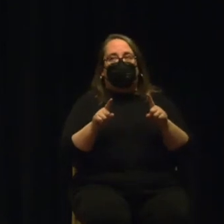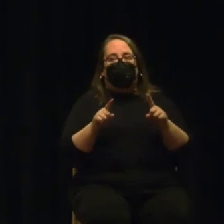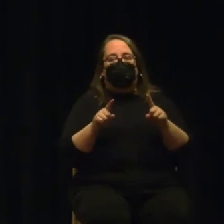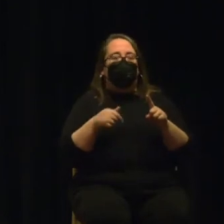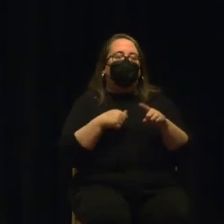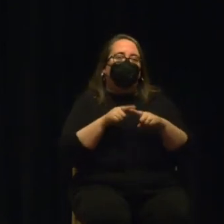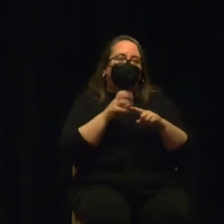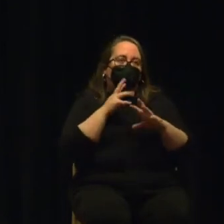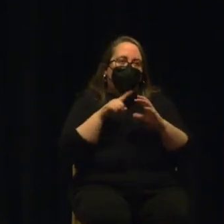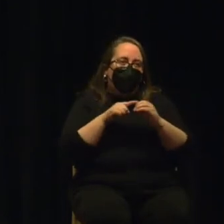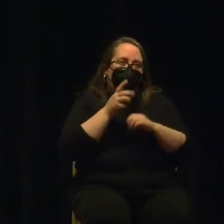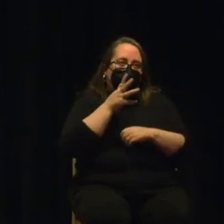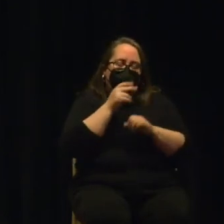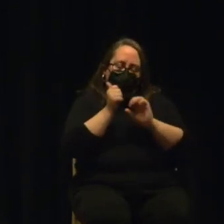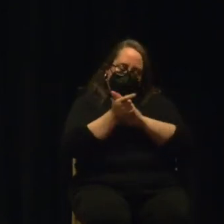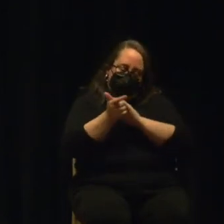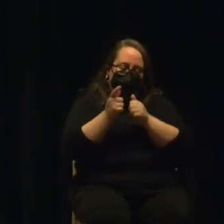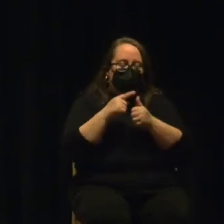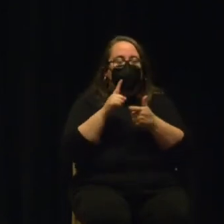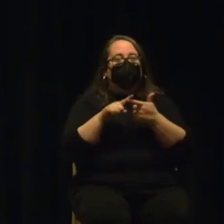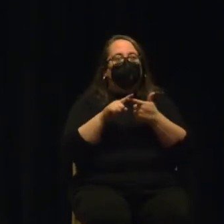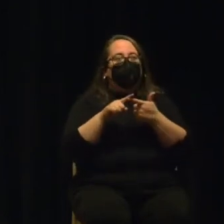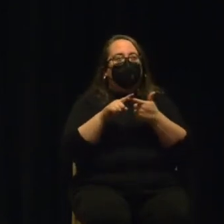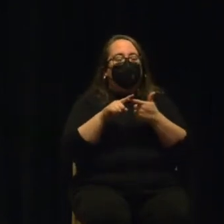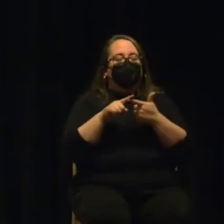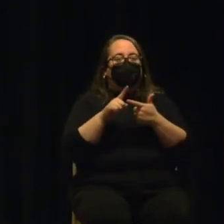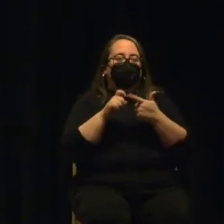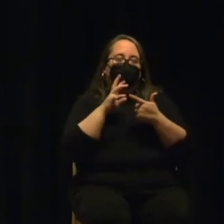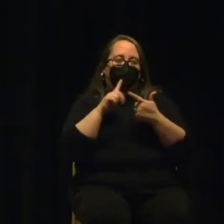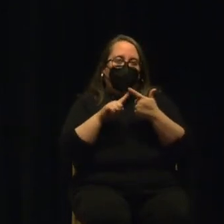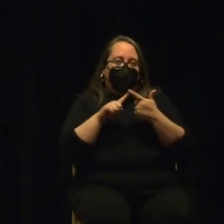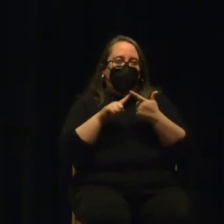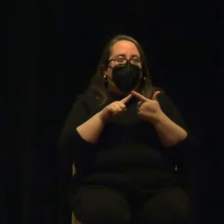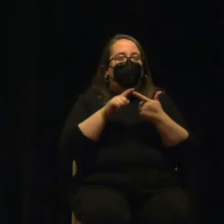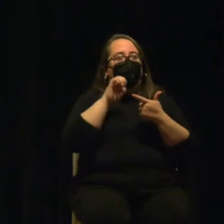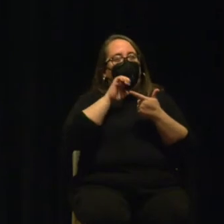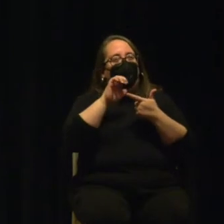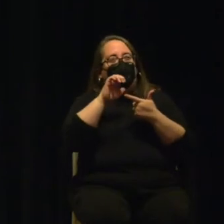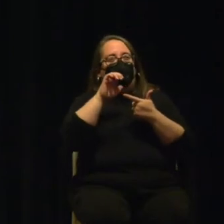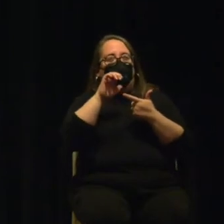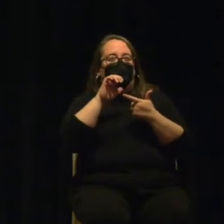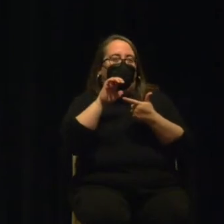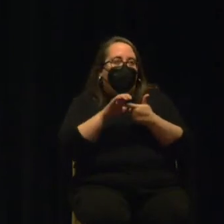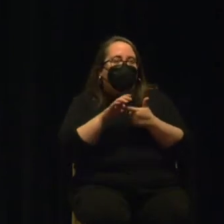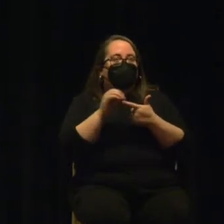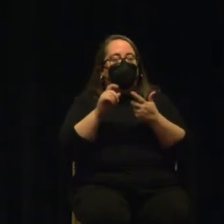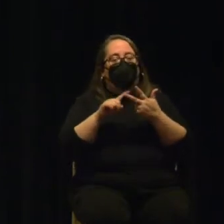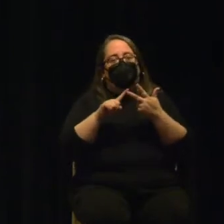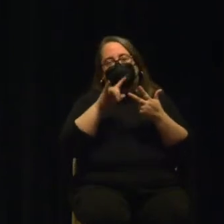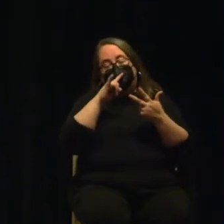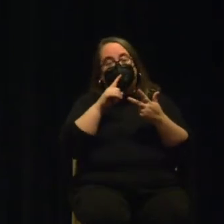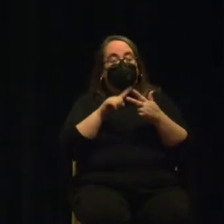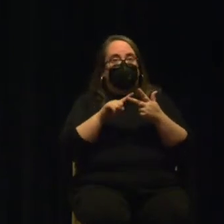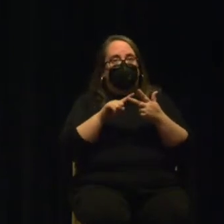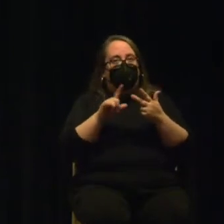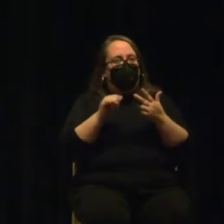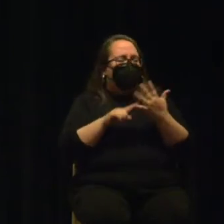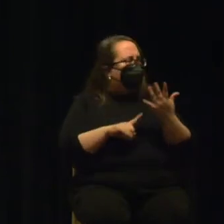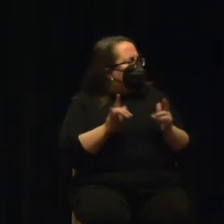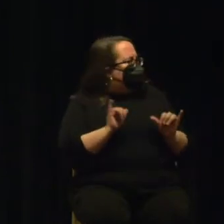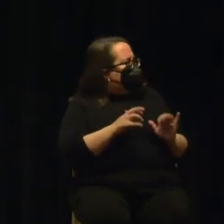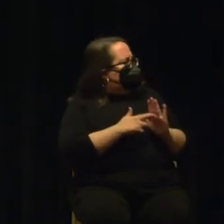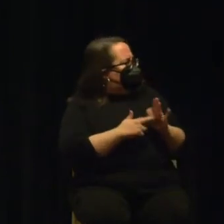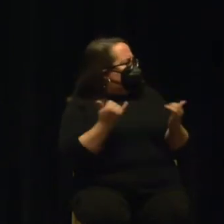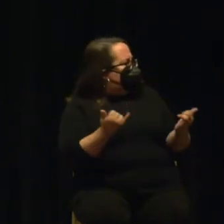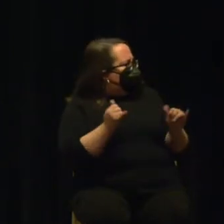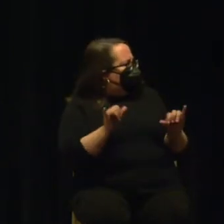anybody's mom, and you weren't supposed to talk about their significant other or their kids. But anything else was you could talk about it. Same rules. Yeah. Same rules